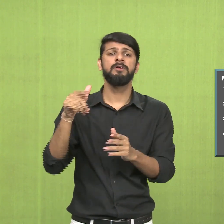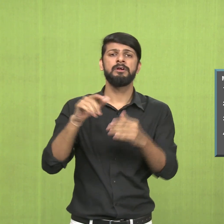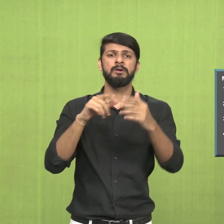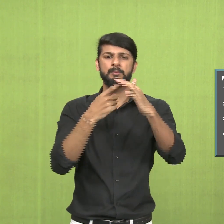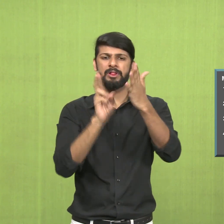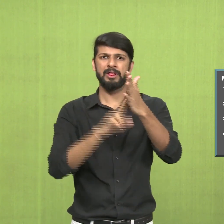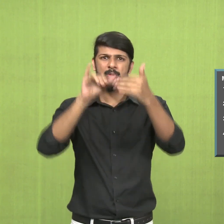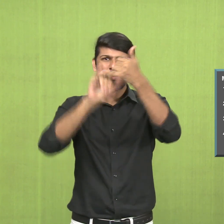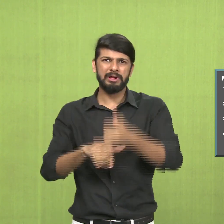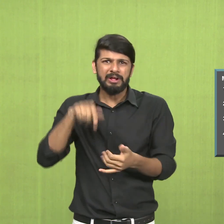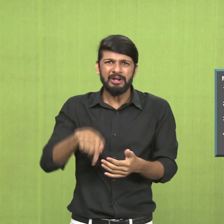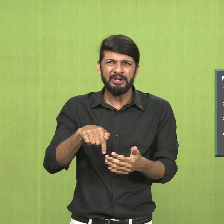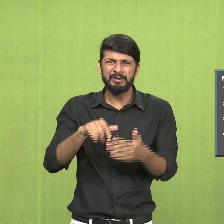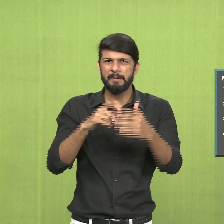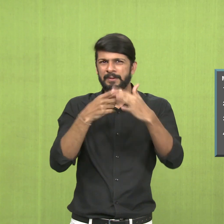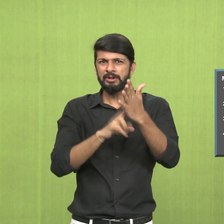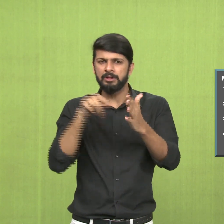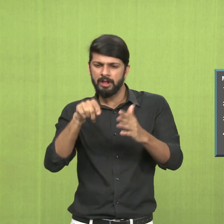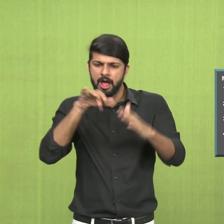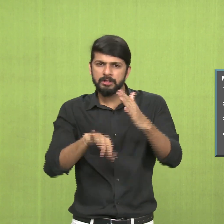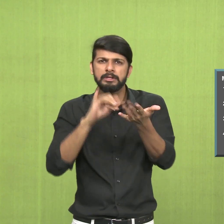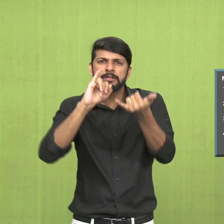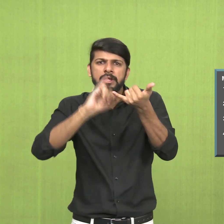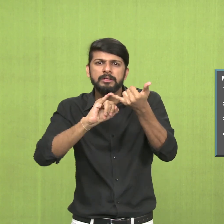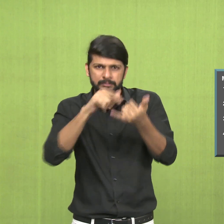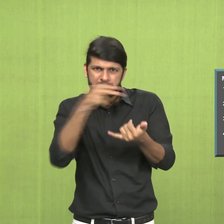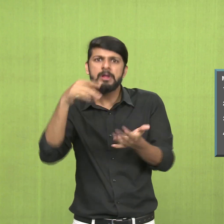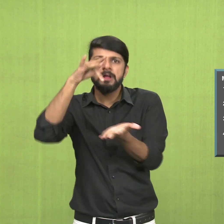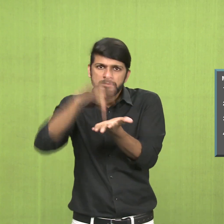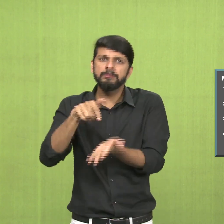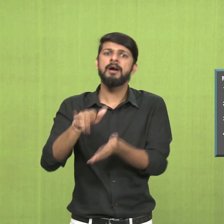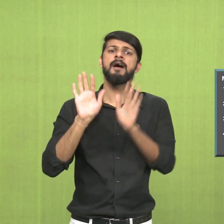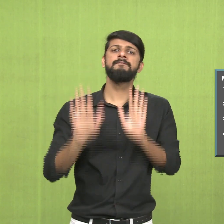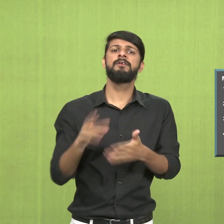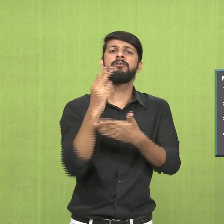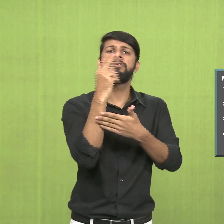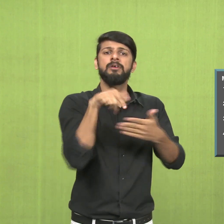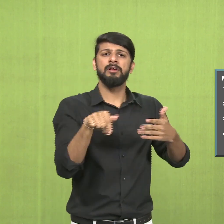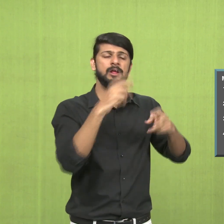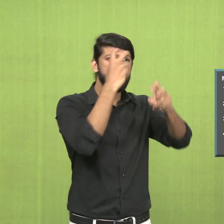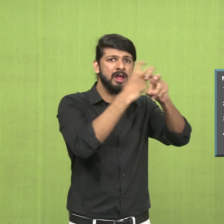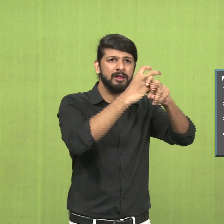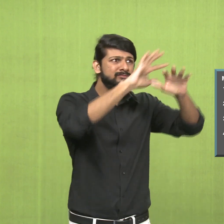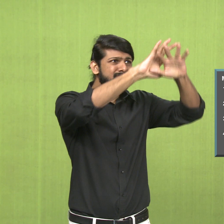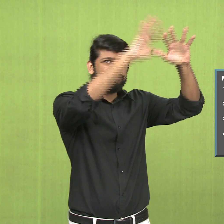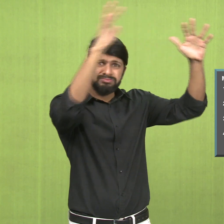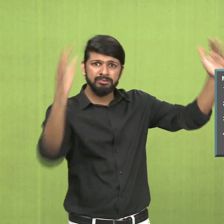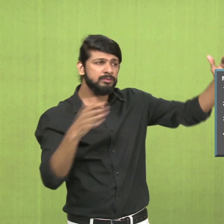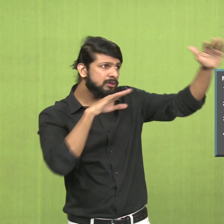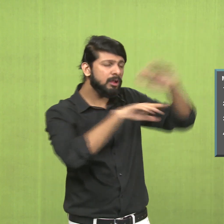and in Tamil Nadu, a place called Sittala Vassal.